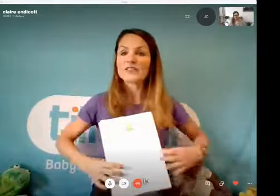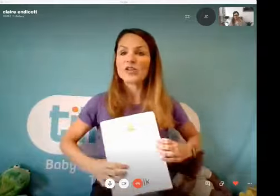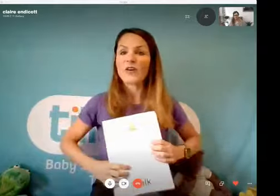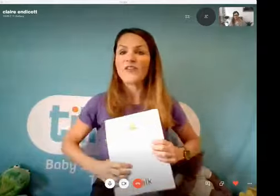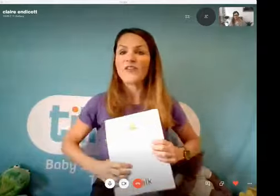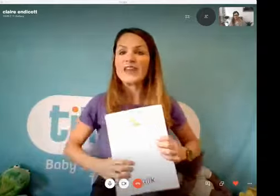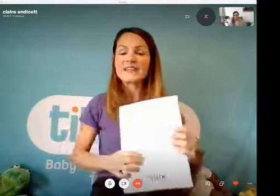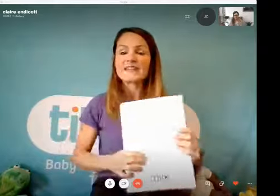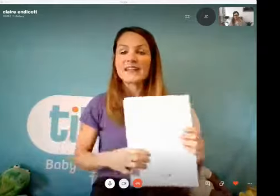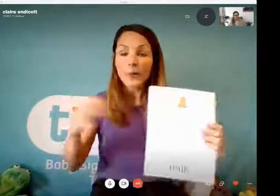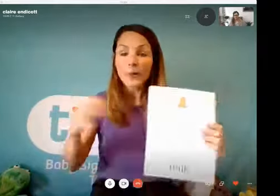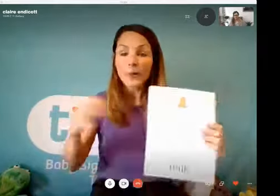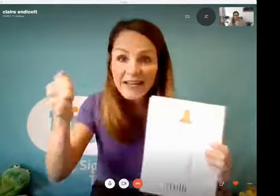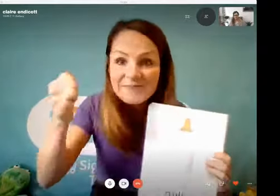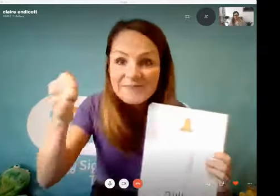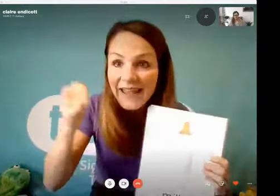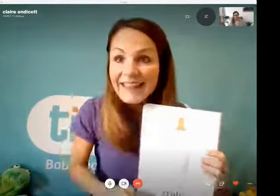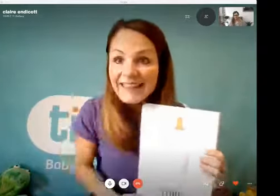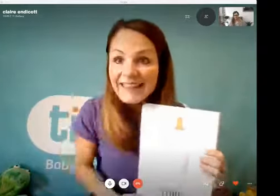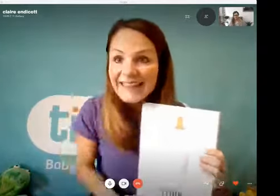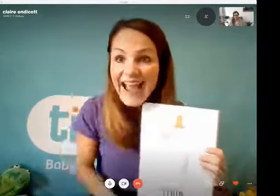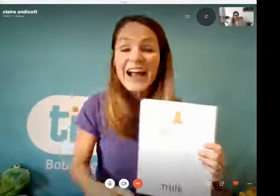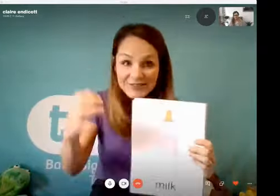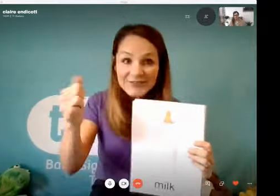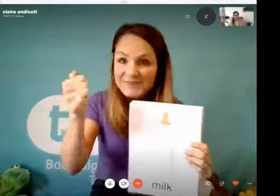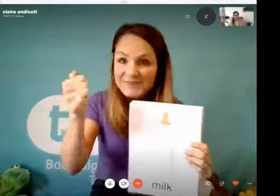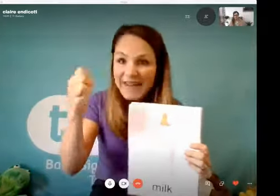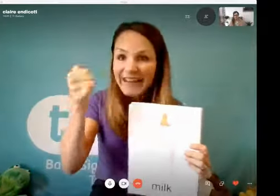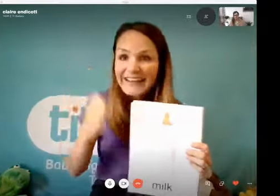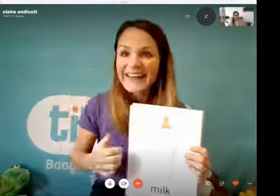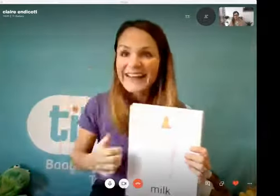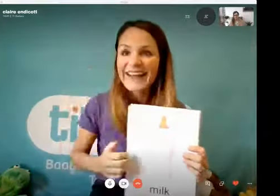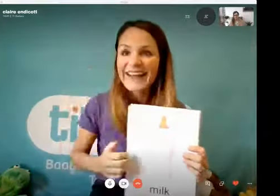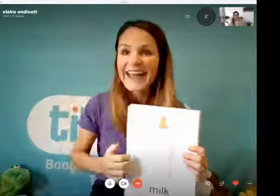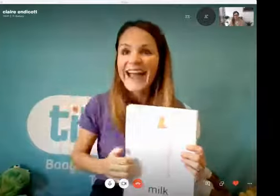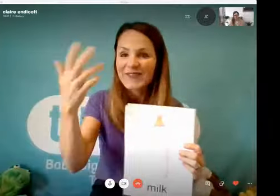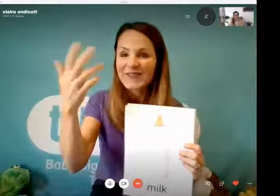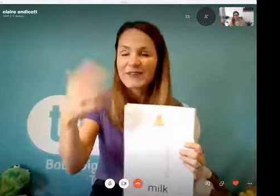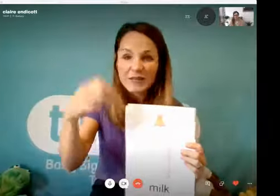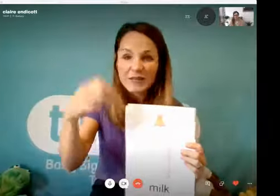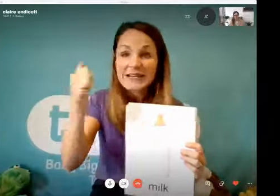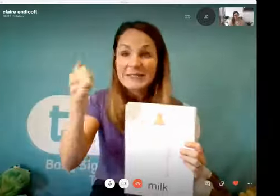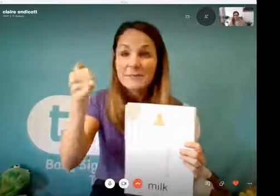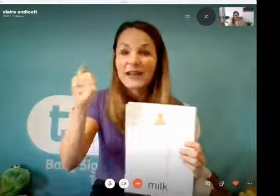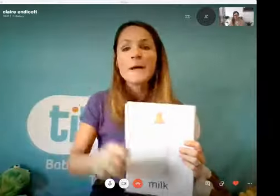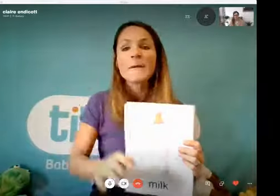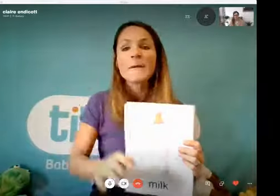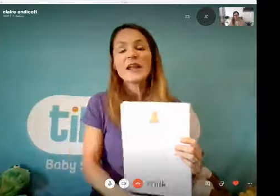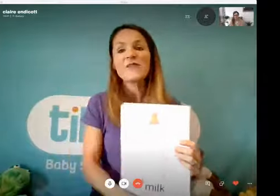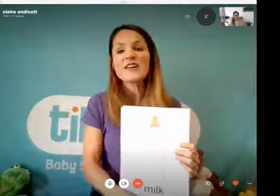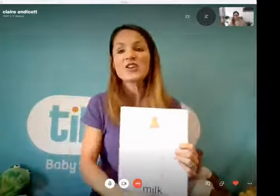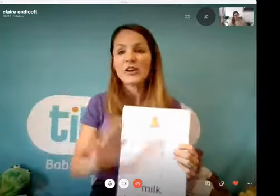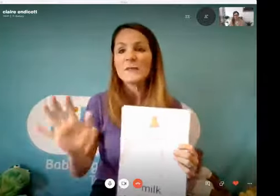feed, would you like some milk? She wants some milk. Okay, lots of expressions. Like some milk. Now, if they're screaming their heads